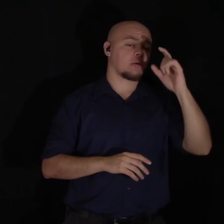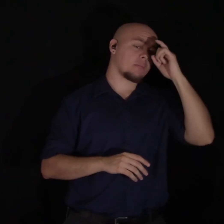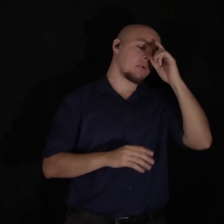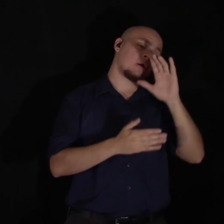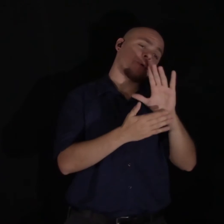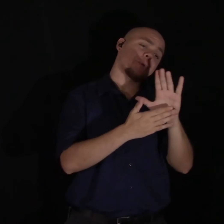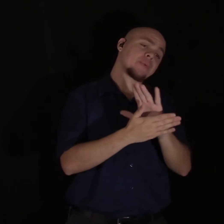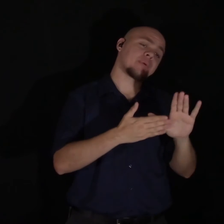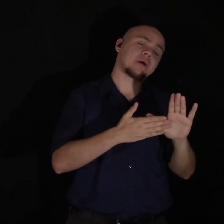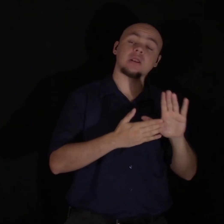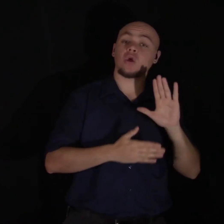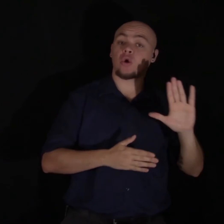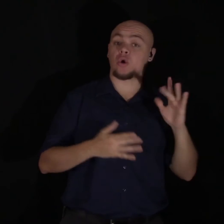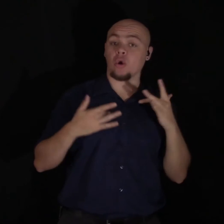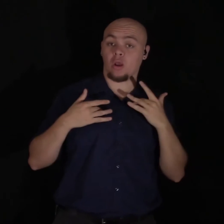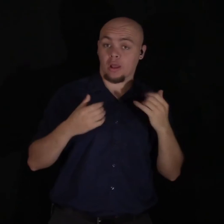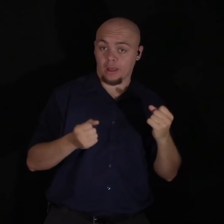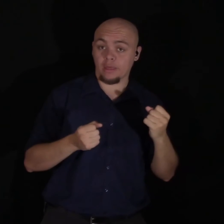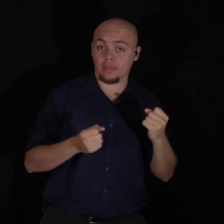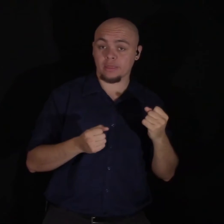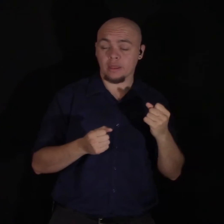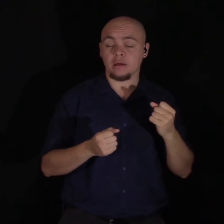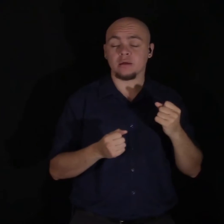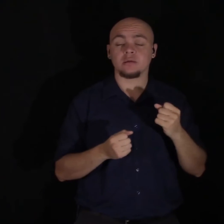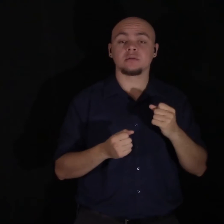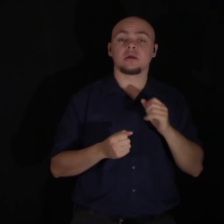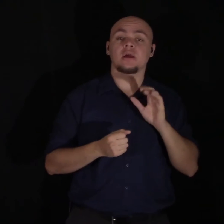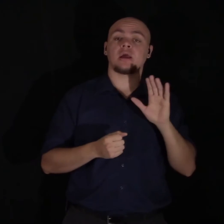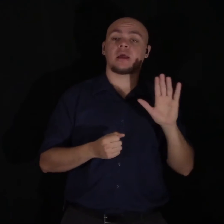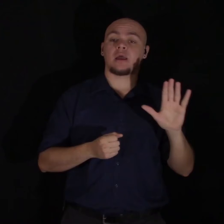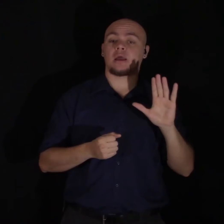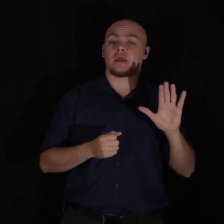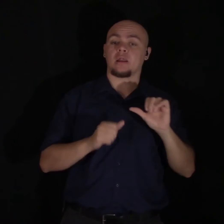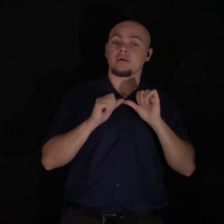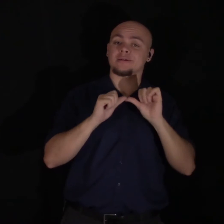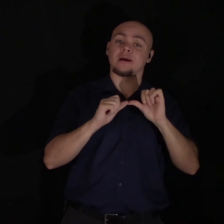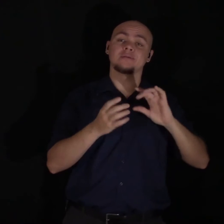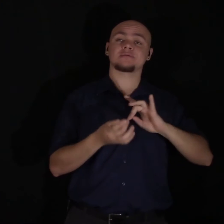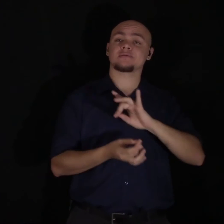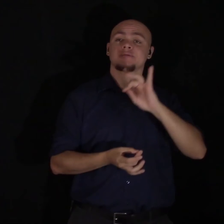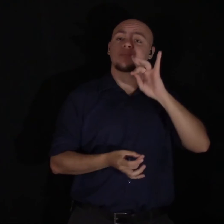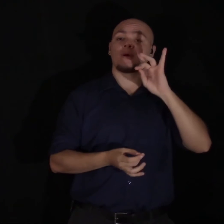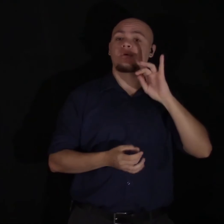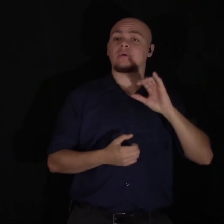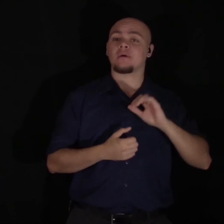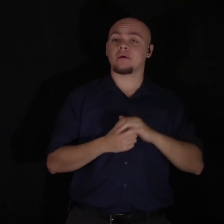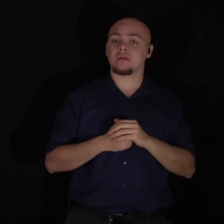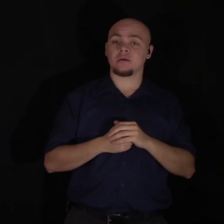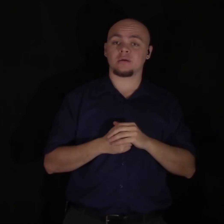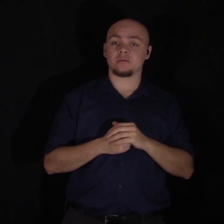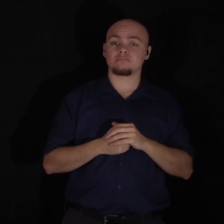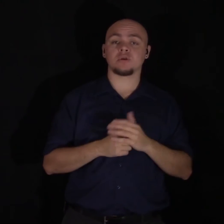Her health, and even the tranquillity of her hitherto constant spirit, had been shaken by what she had gone